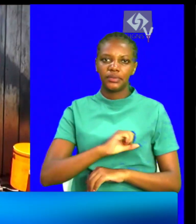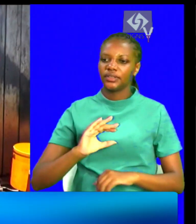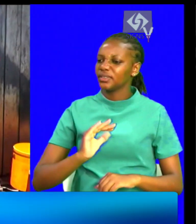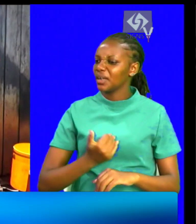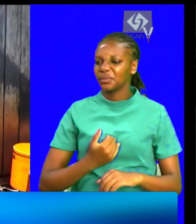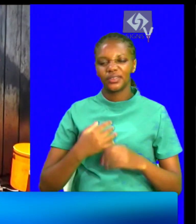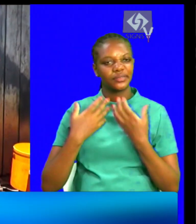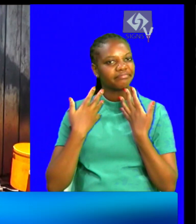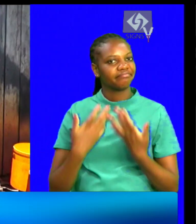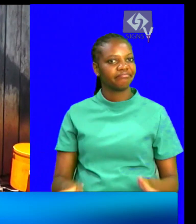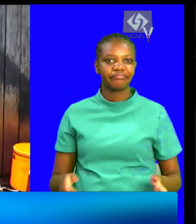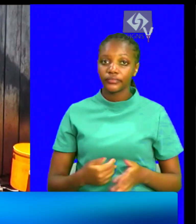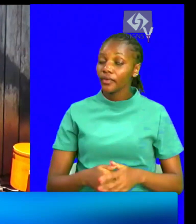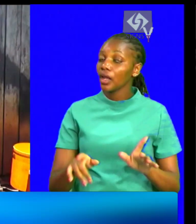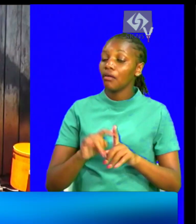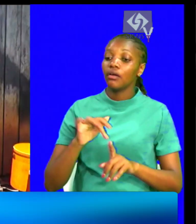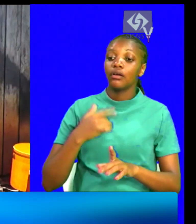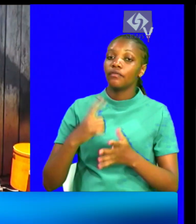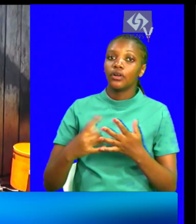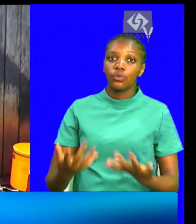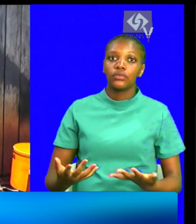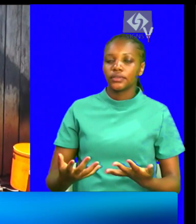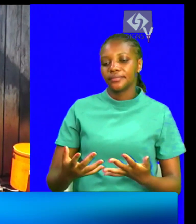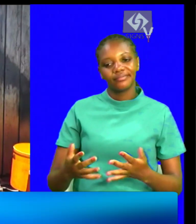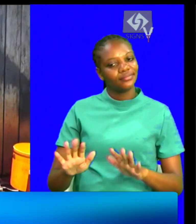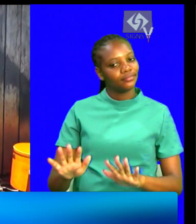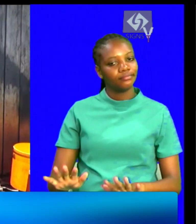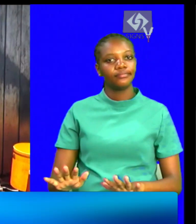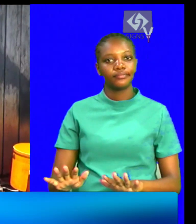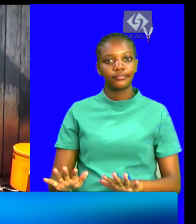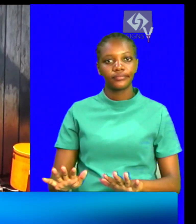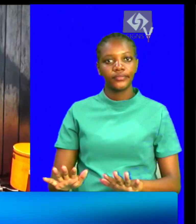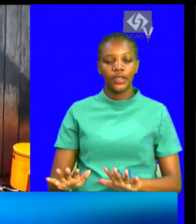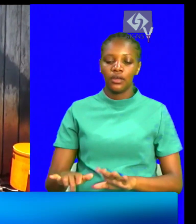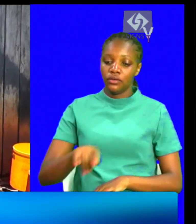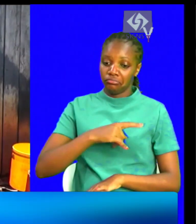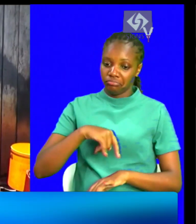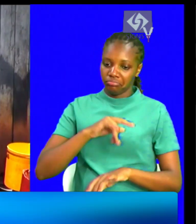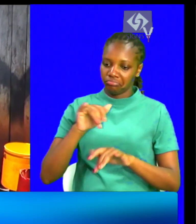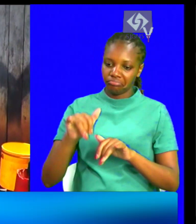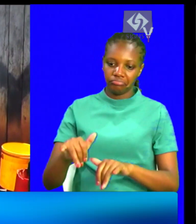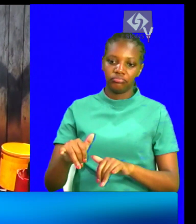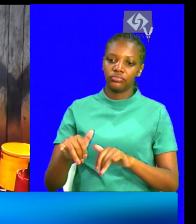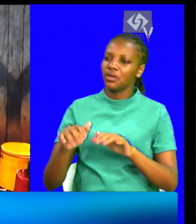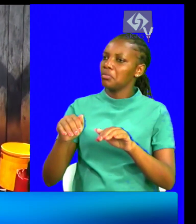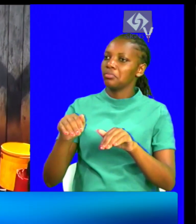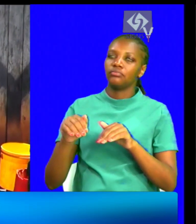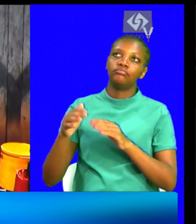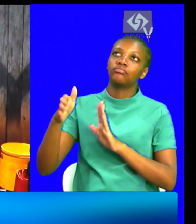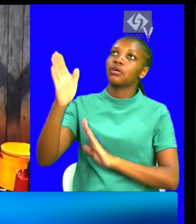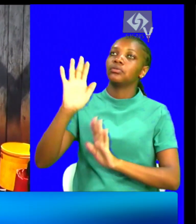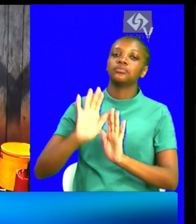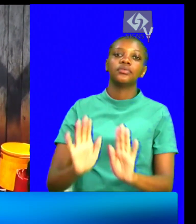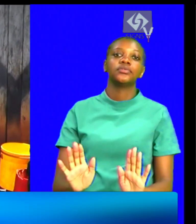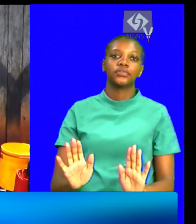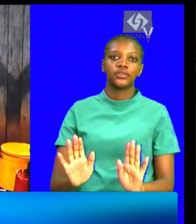Tumefika mahali tukashindwa na kungonja. Tukaona wacha tu tukae